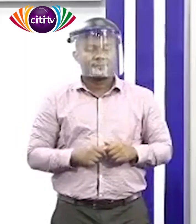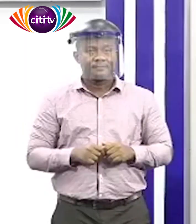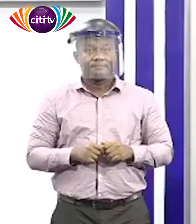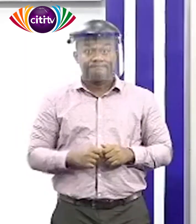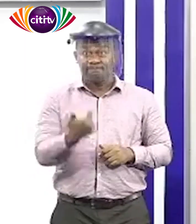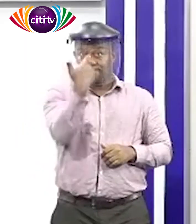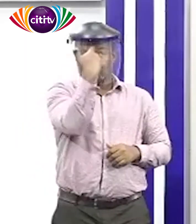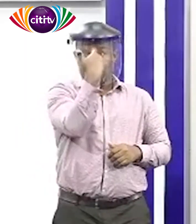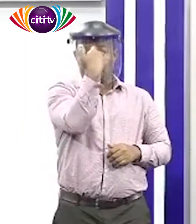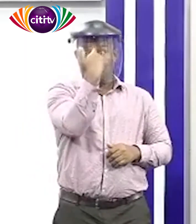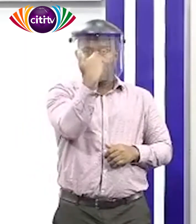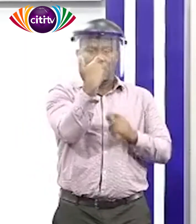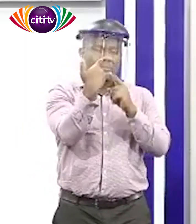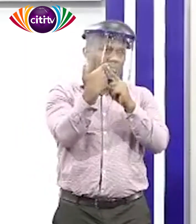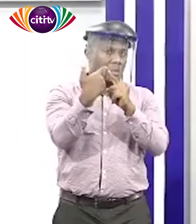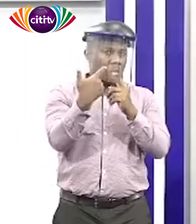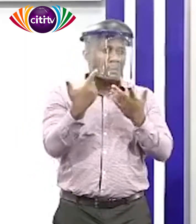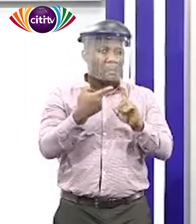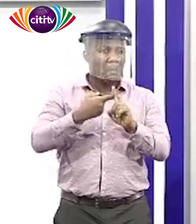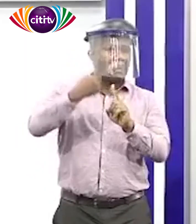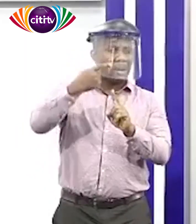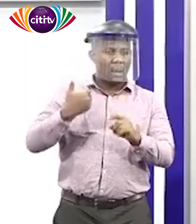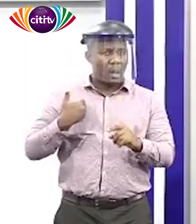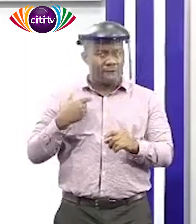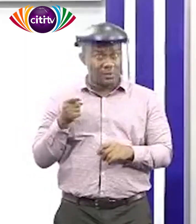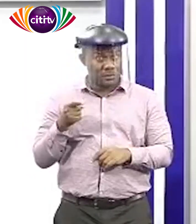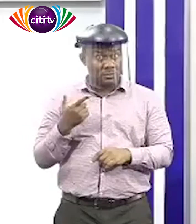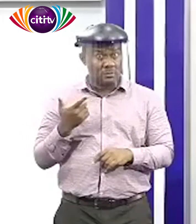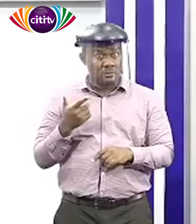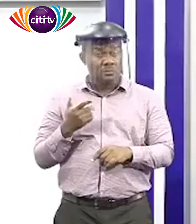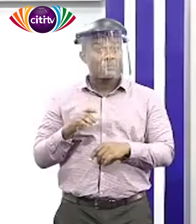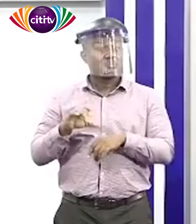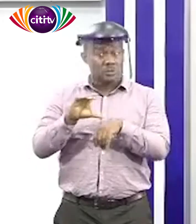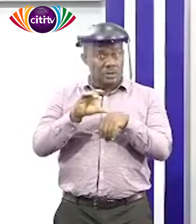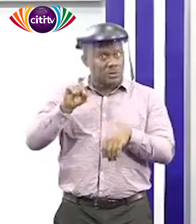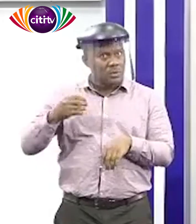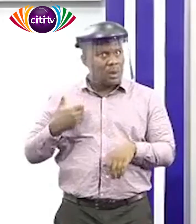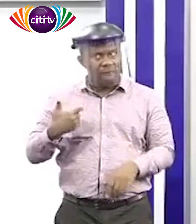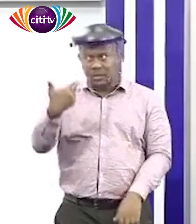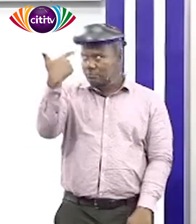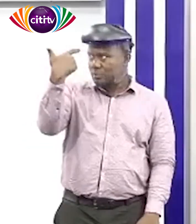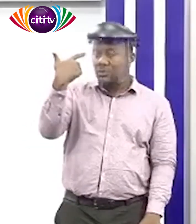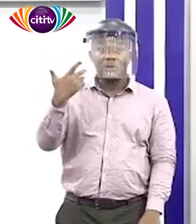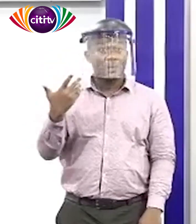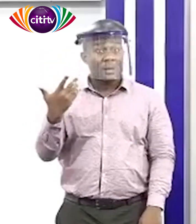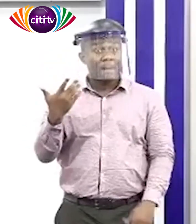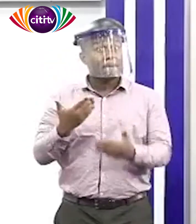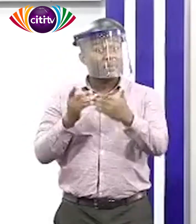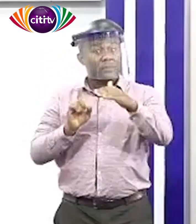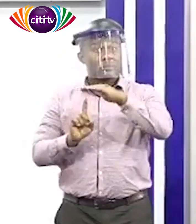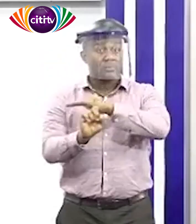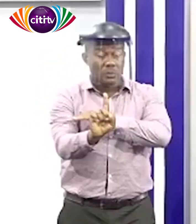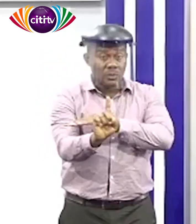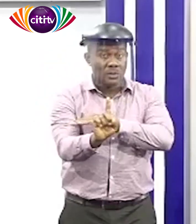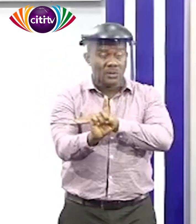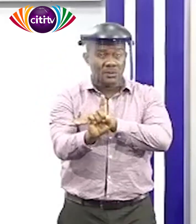Thermometer guns or thermal scanners are provided for checking the temperature of pagans at entry points